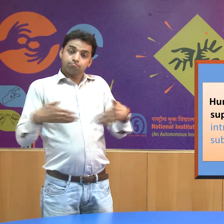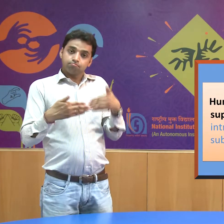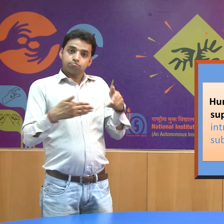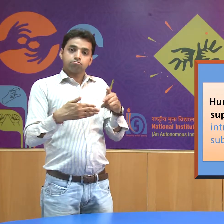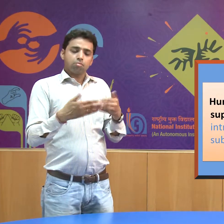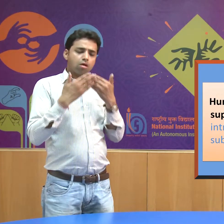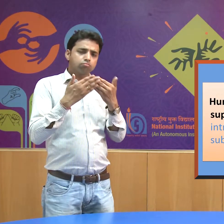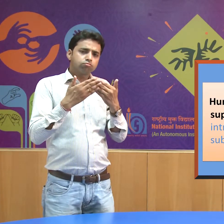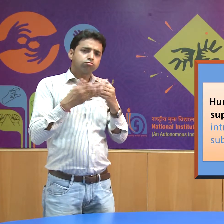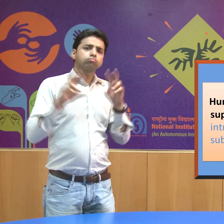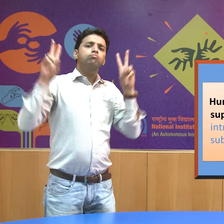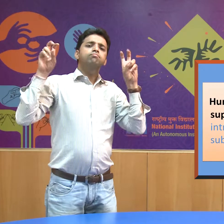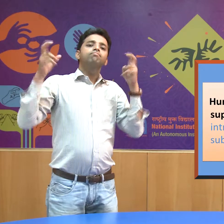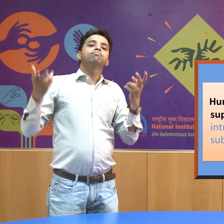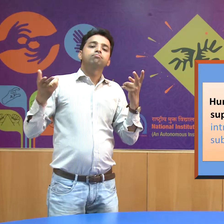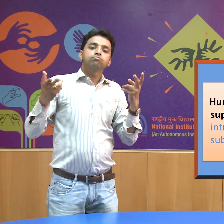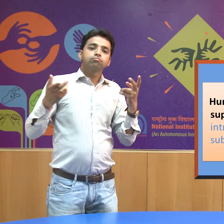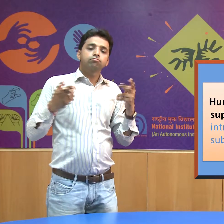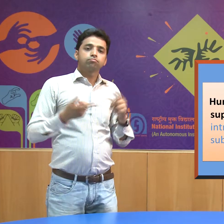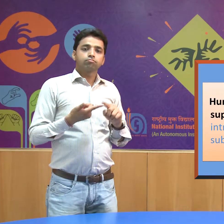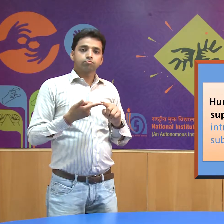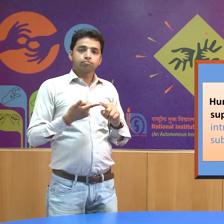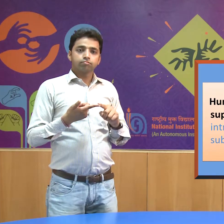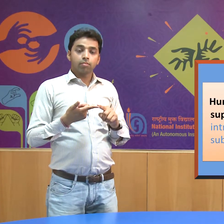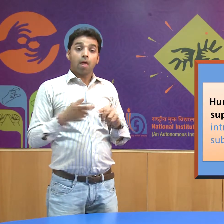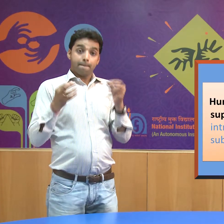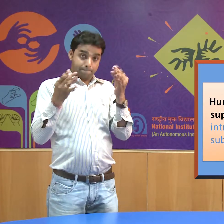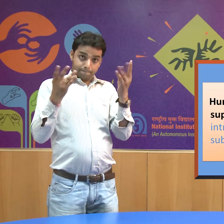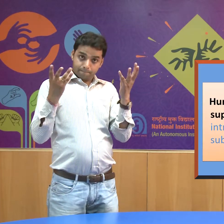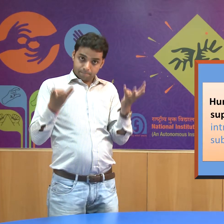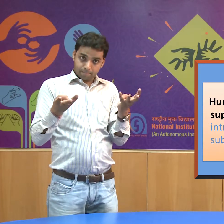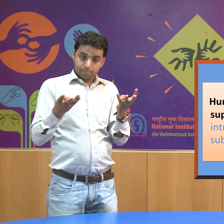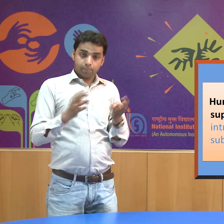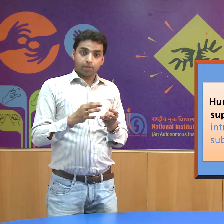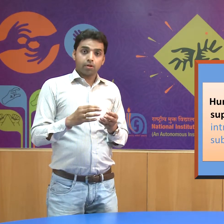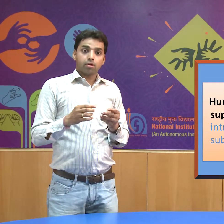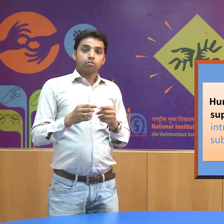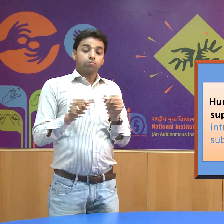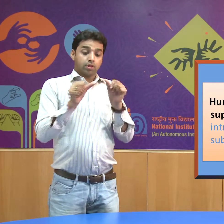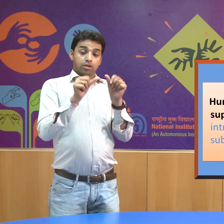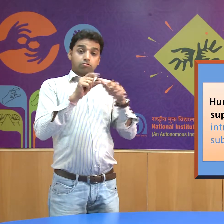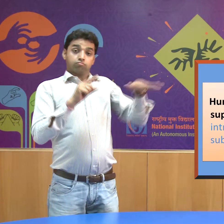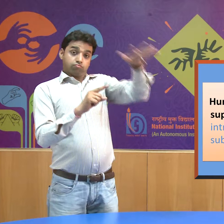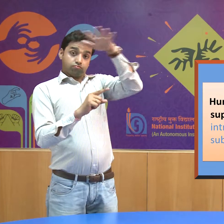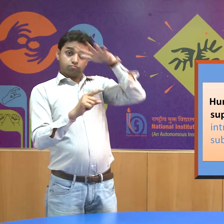of subjects like mathematics, astronomy,